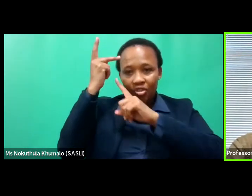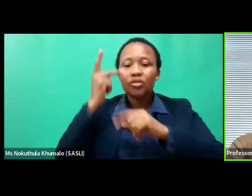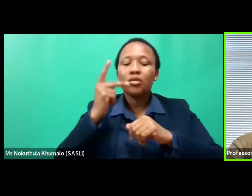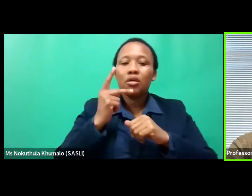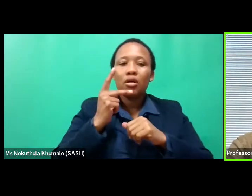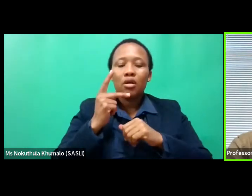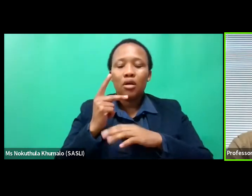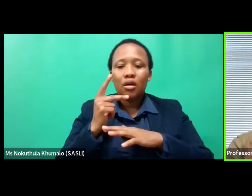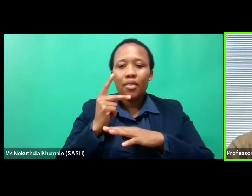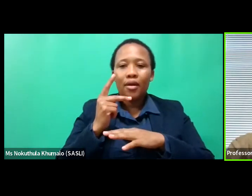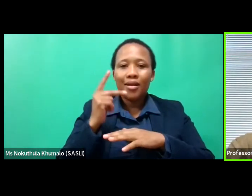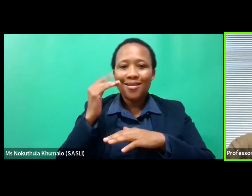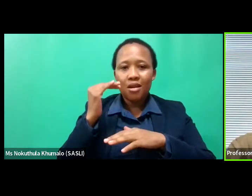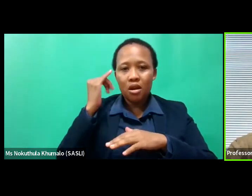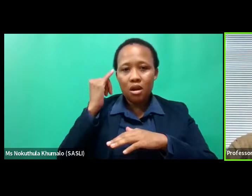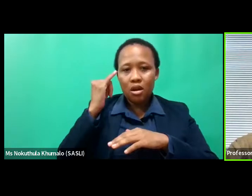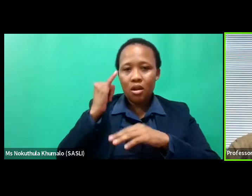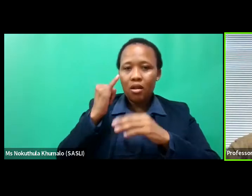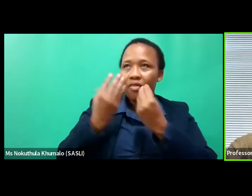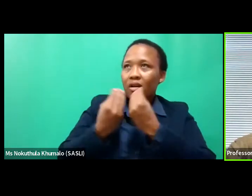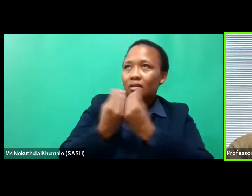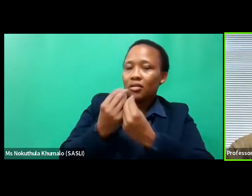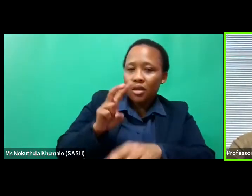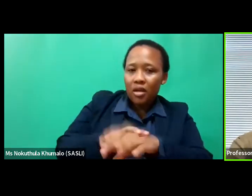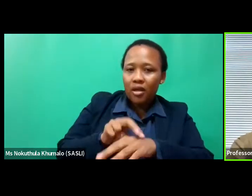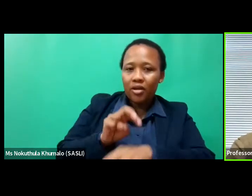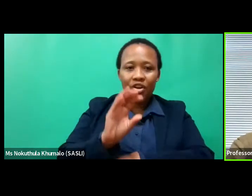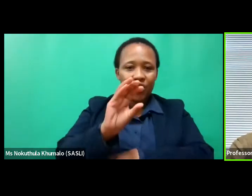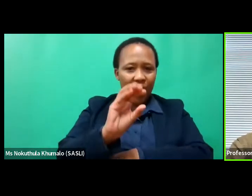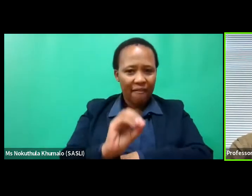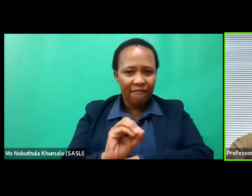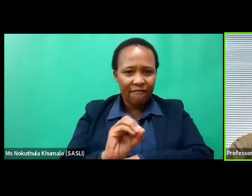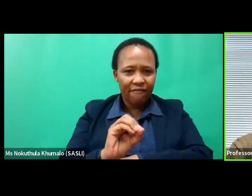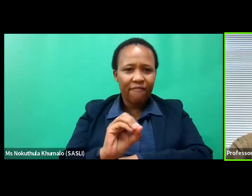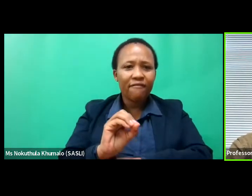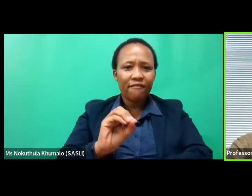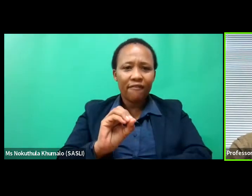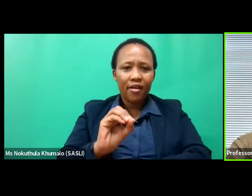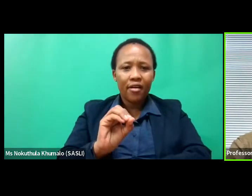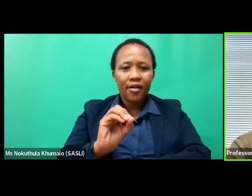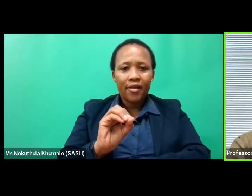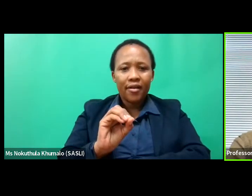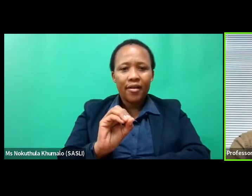have to address the best interests and the collective good of society,